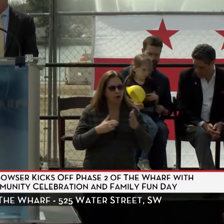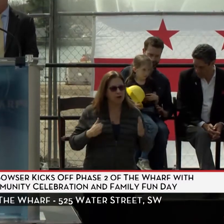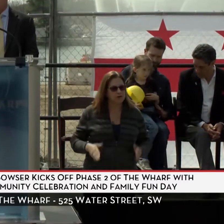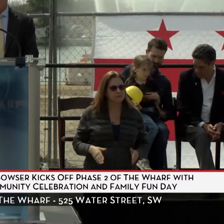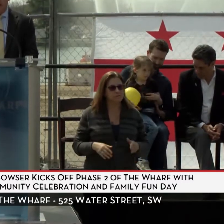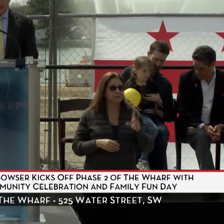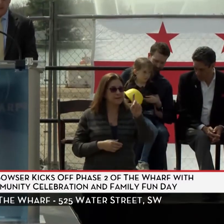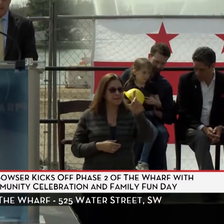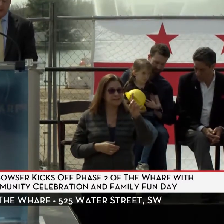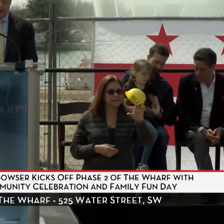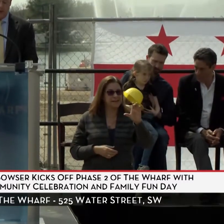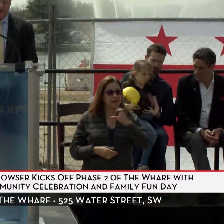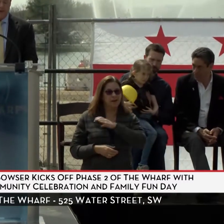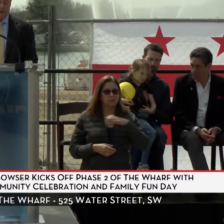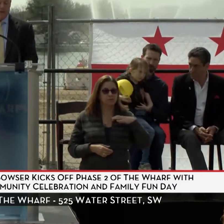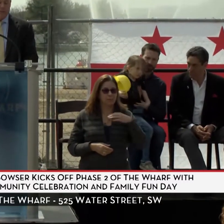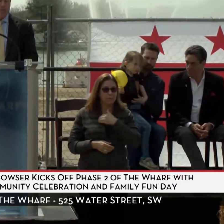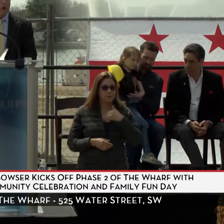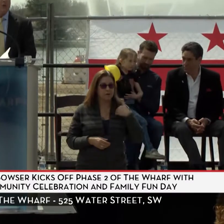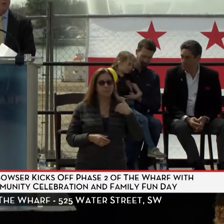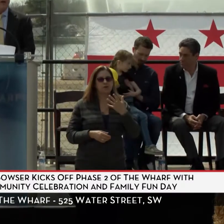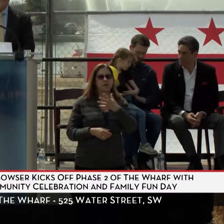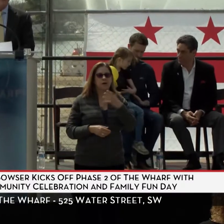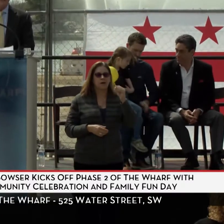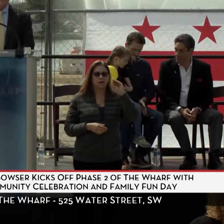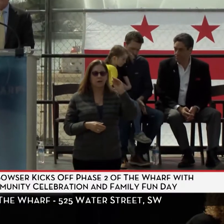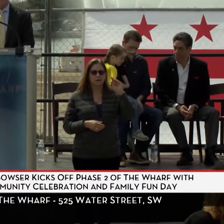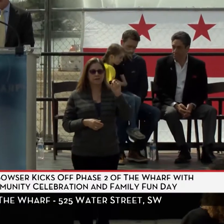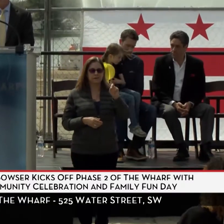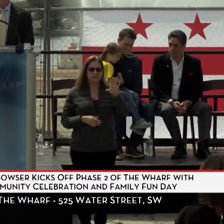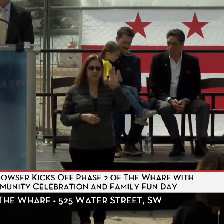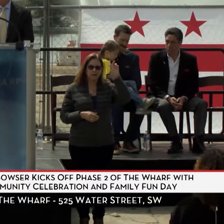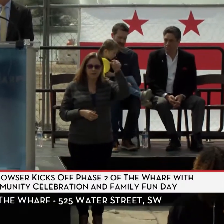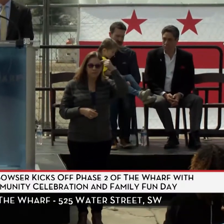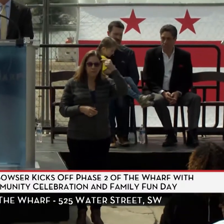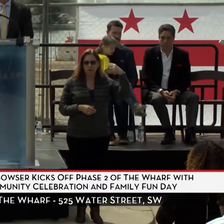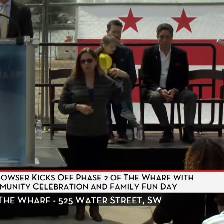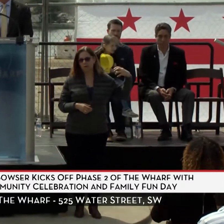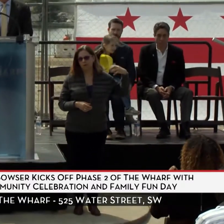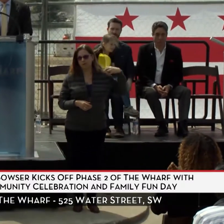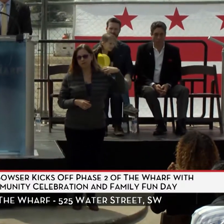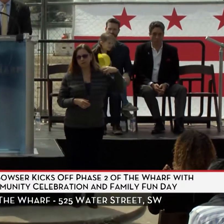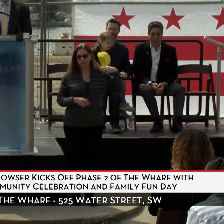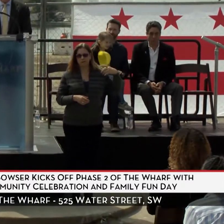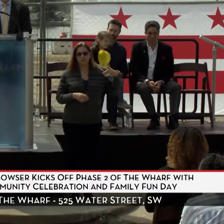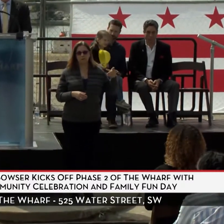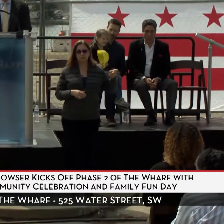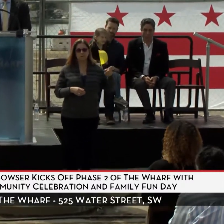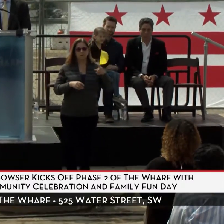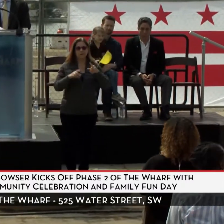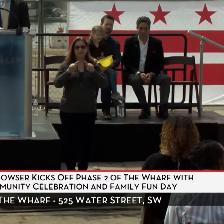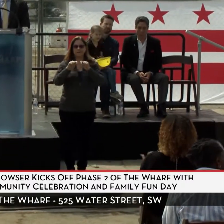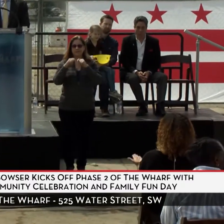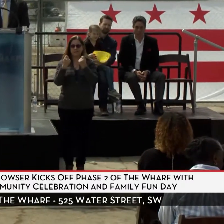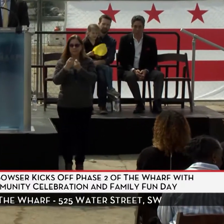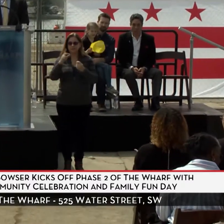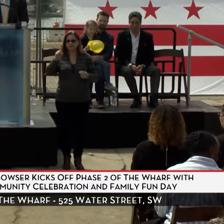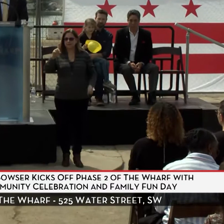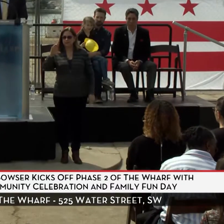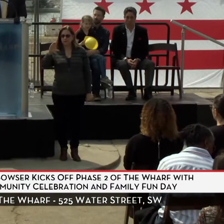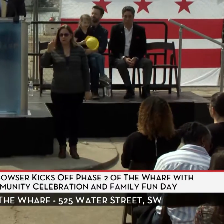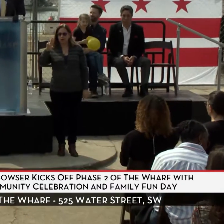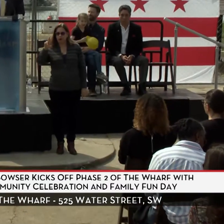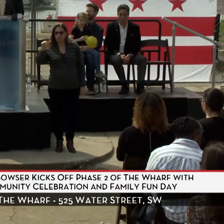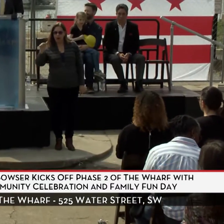government officials, our ANC commissioners, but also we have the teams from DMPED here today, DCRA here today, MPD,